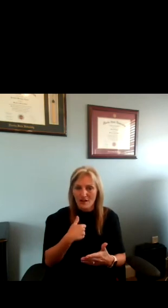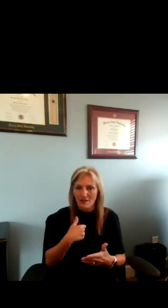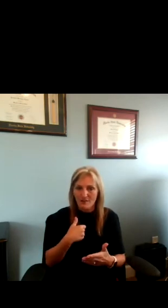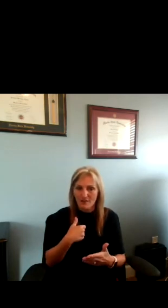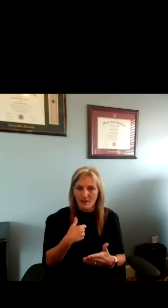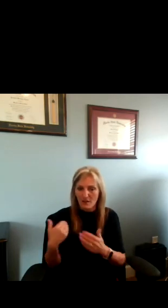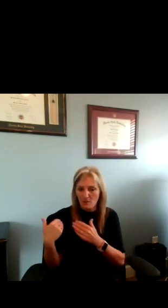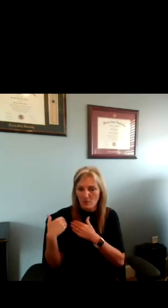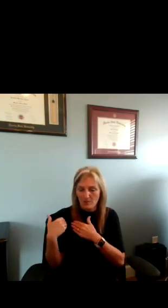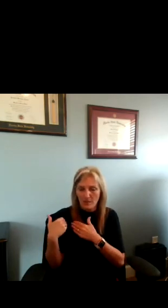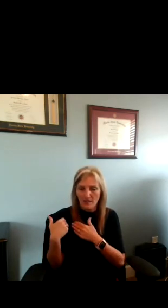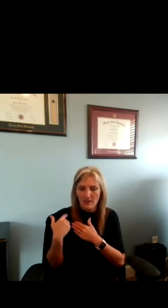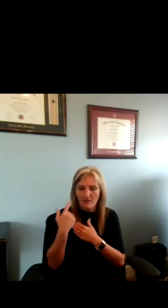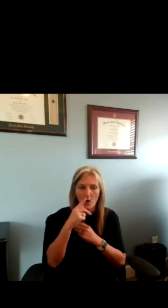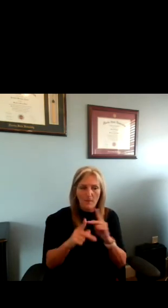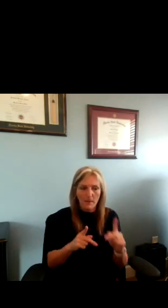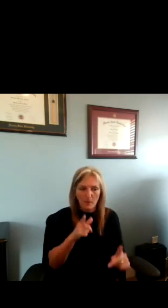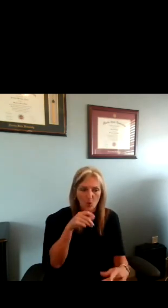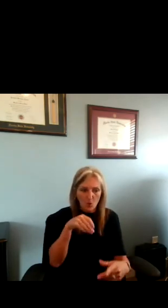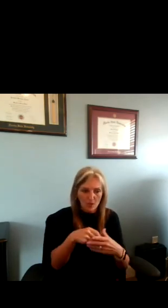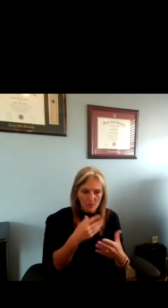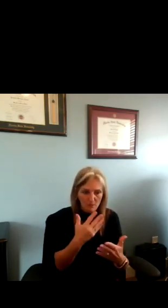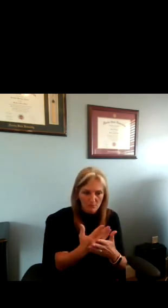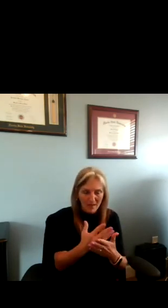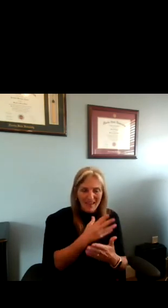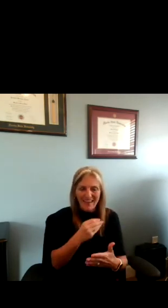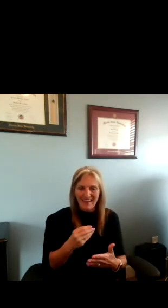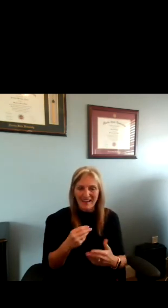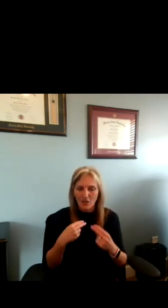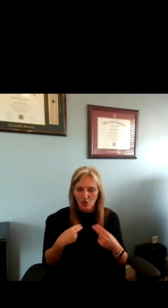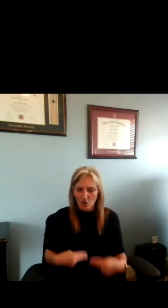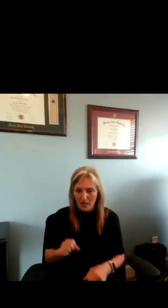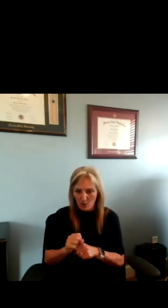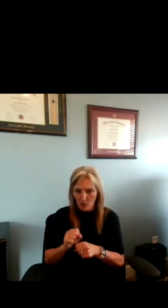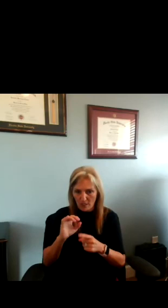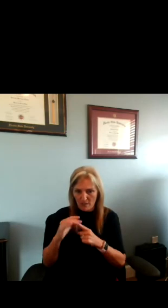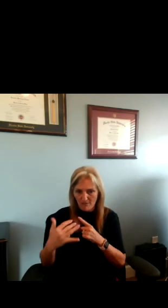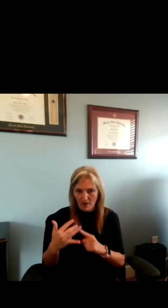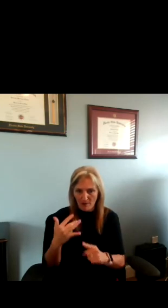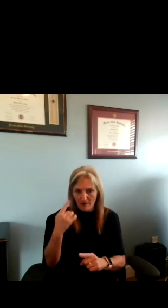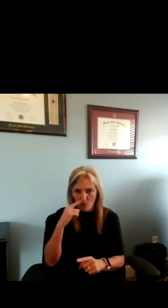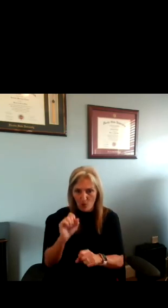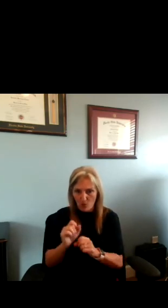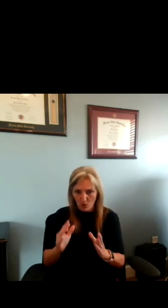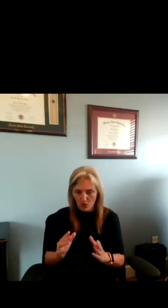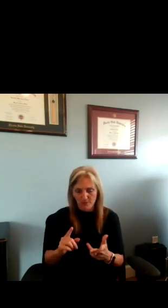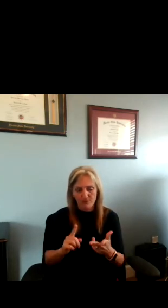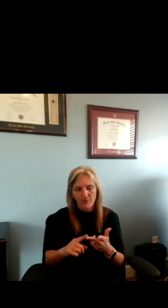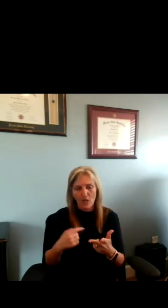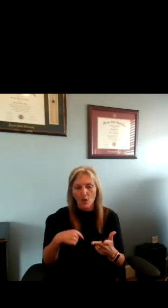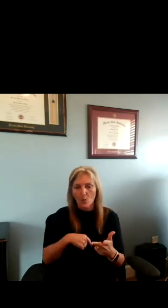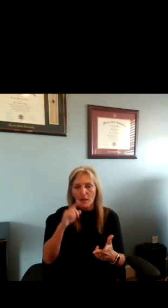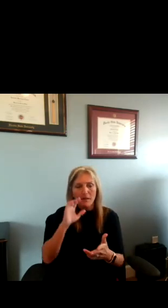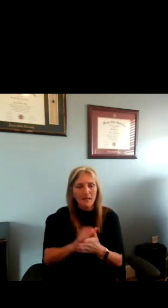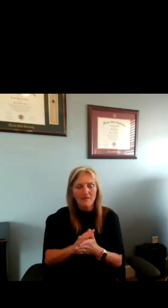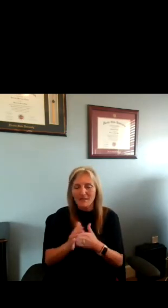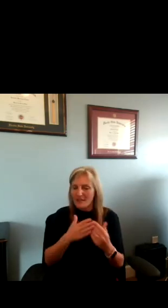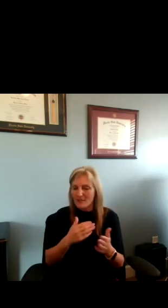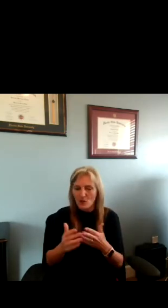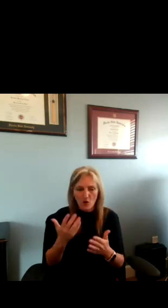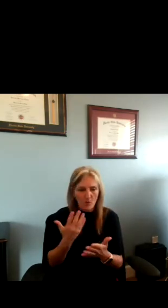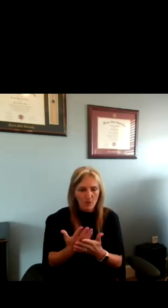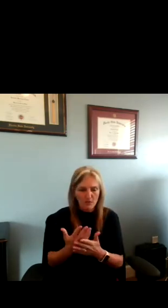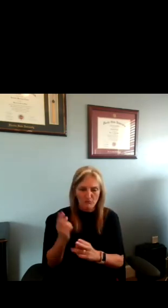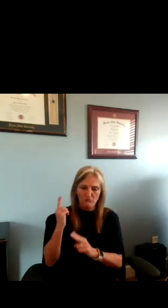those who are incarcerated and a humane working environment for those who work within them. We believe that even though prisons have historically